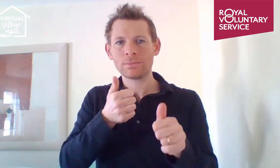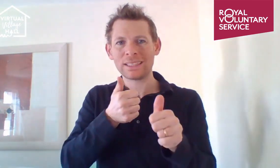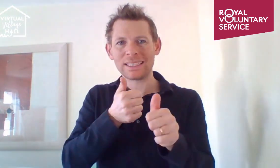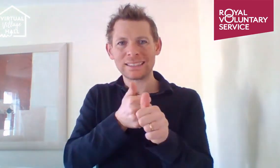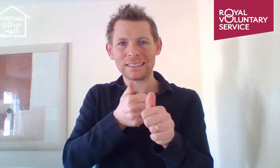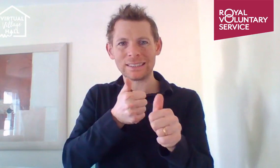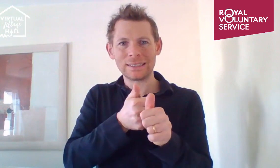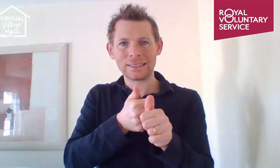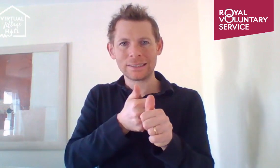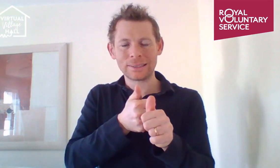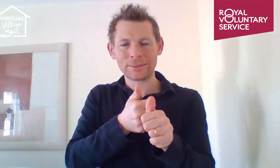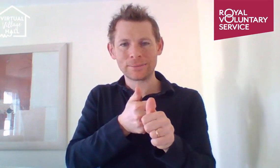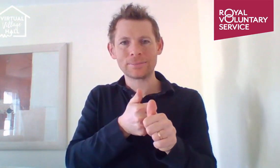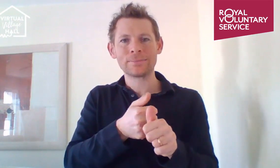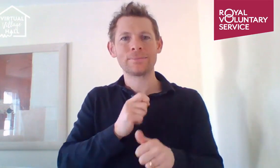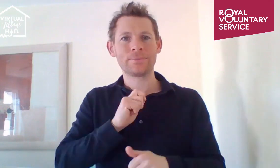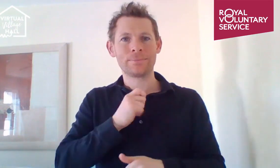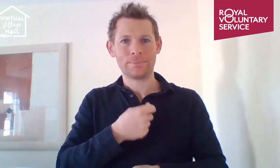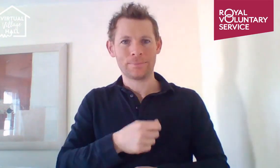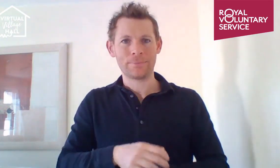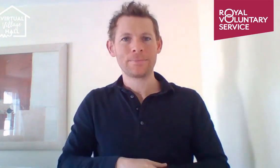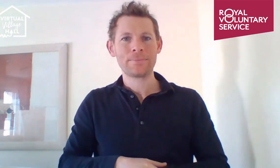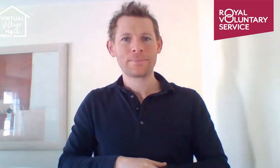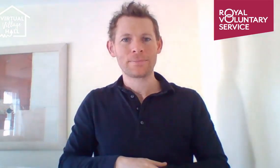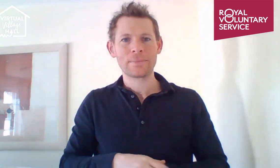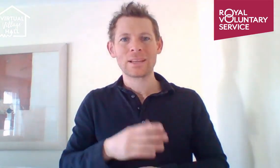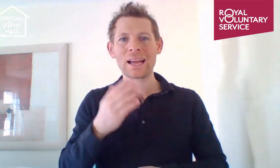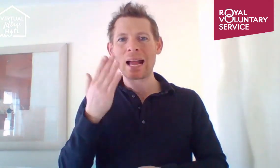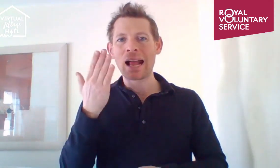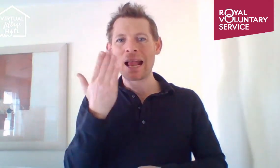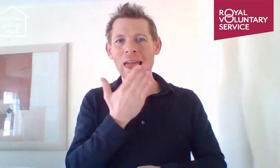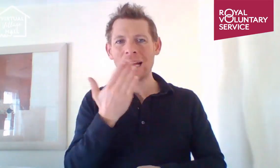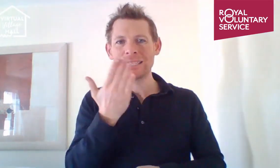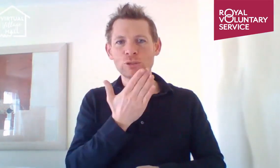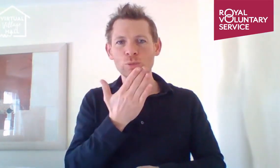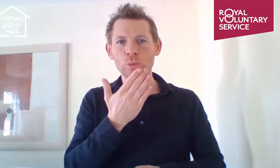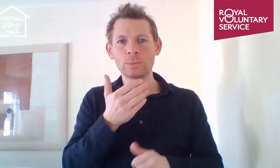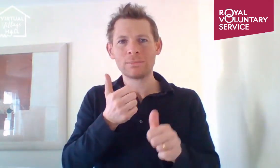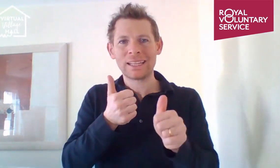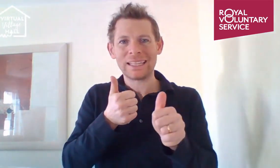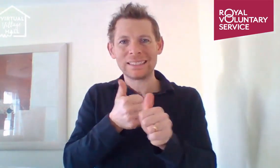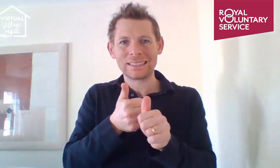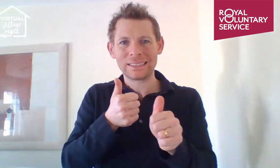classroom assistant.